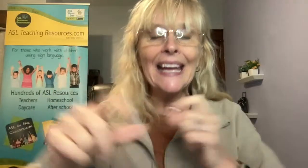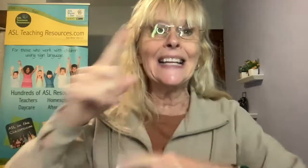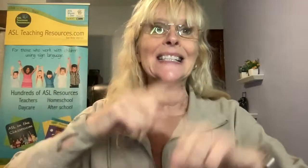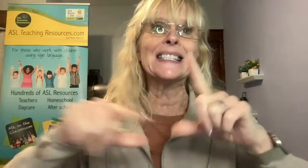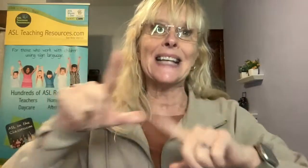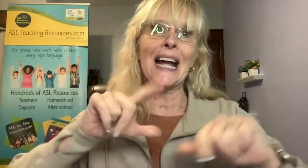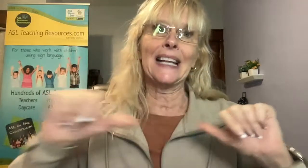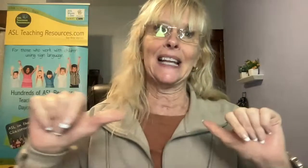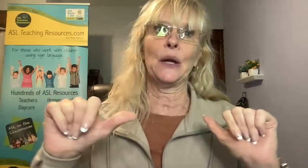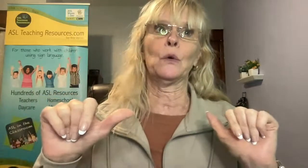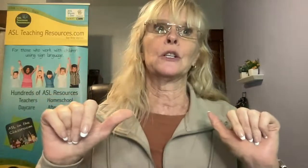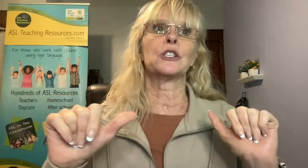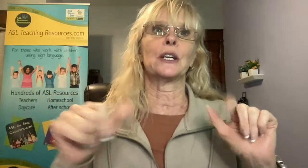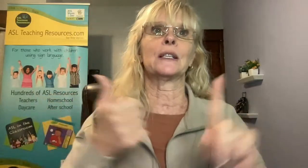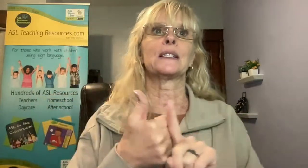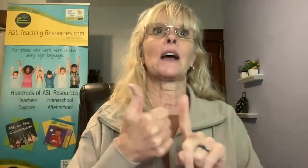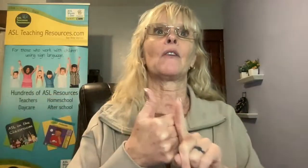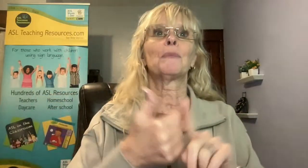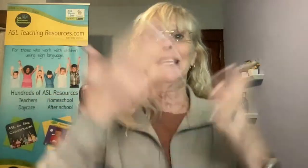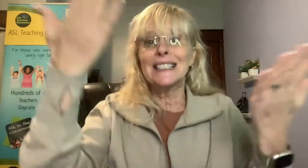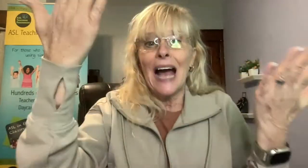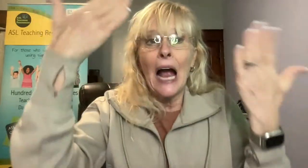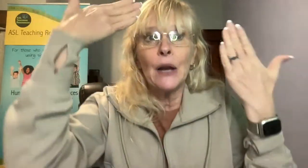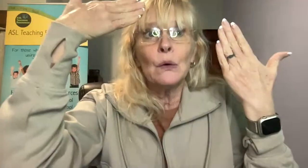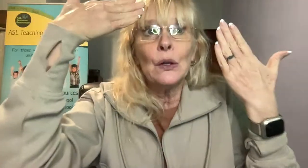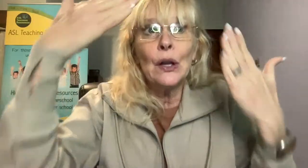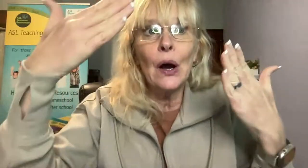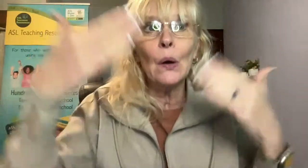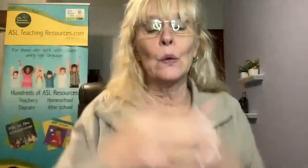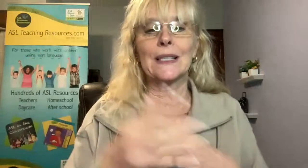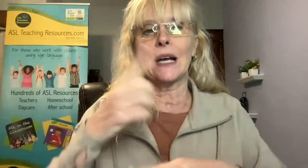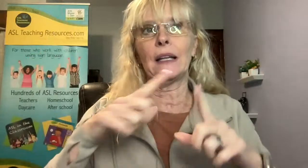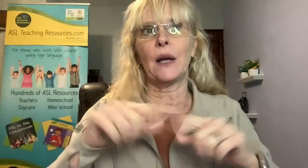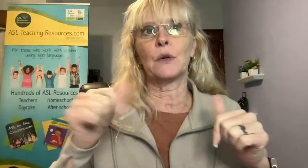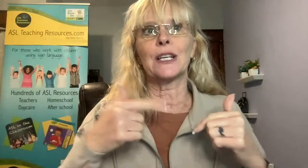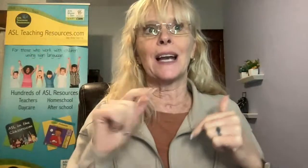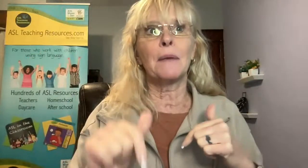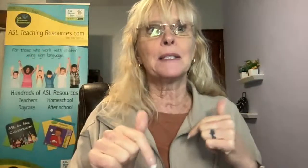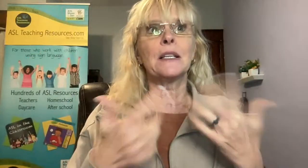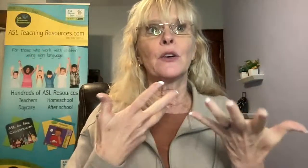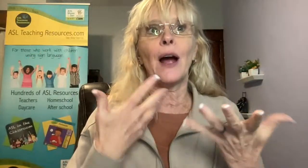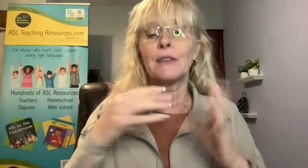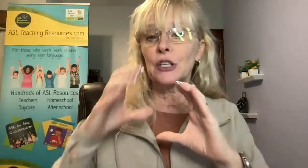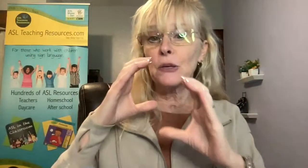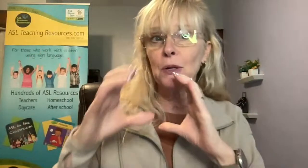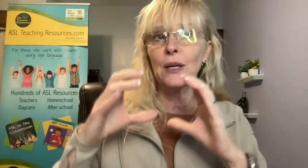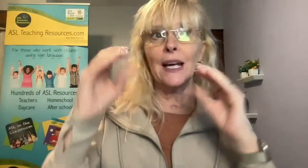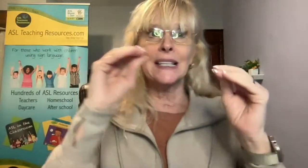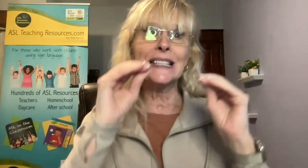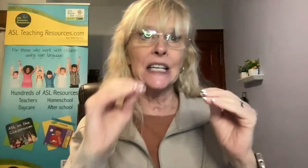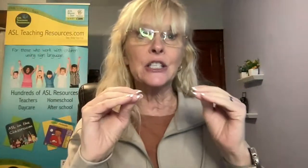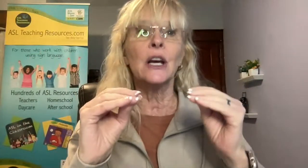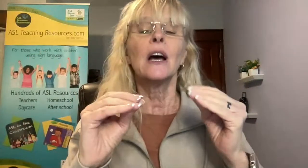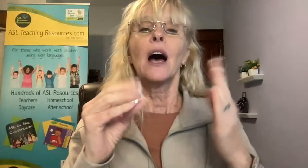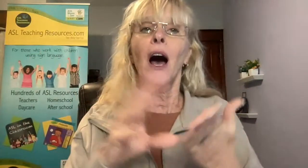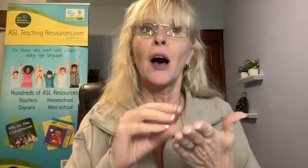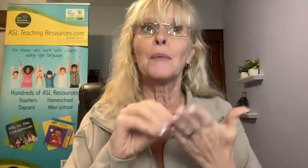maintain sign language itself because I don't know sign language. And I'm sitting here having to communicate and teach